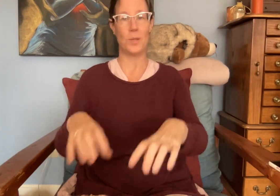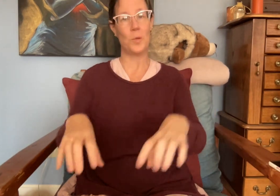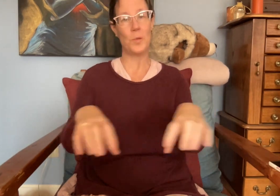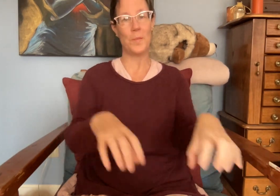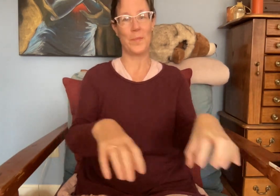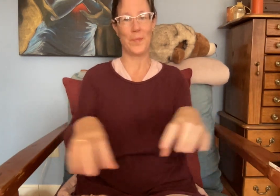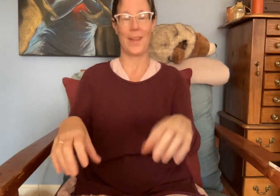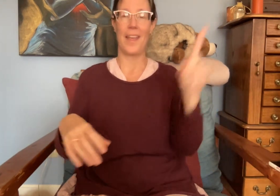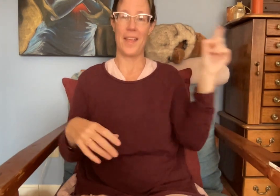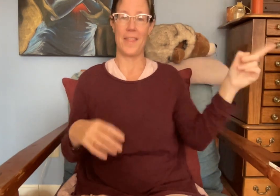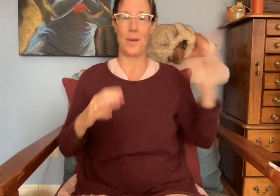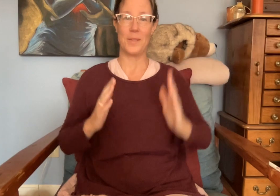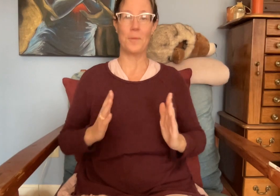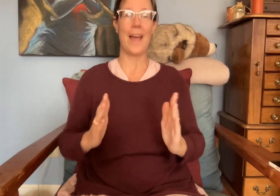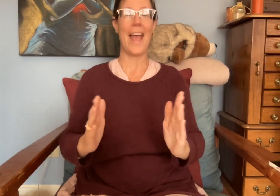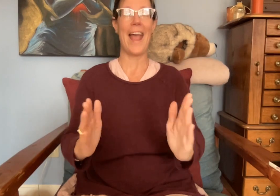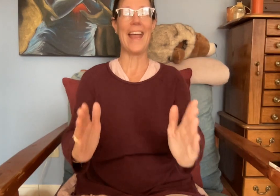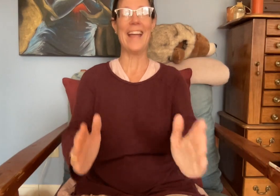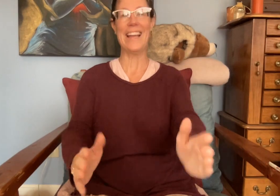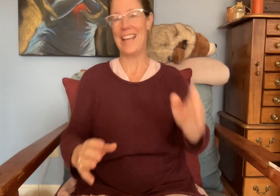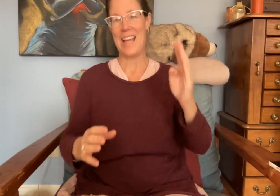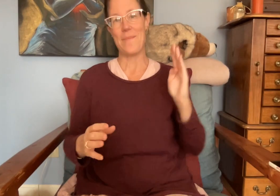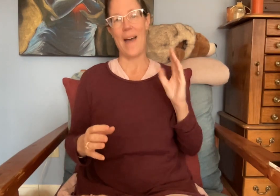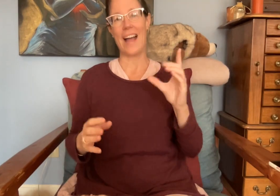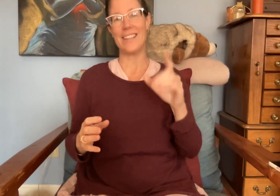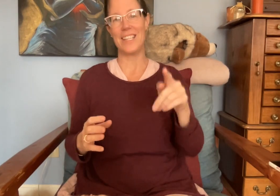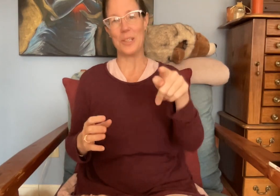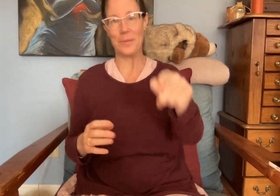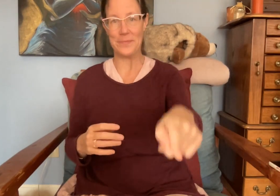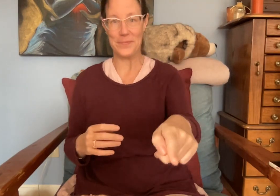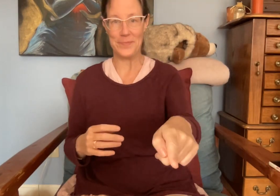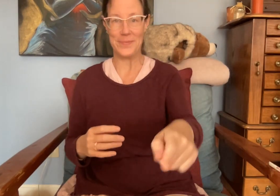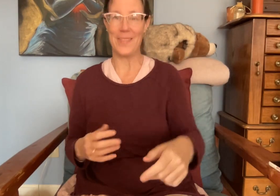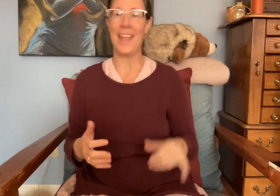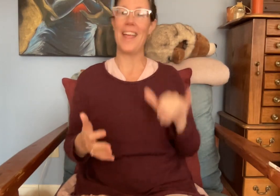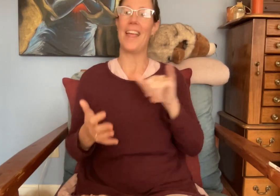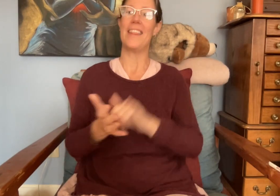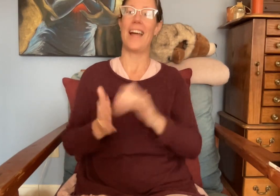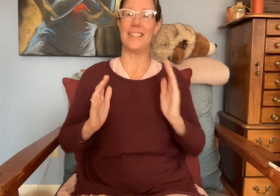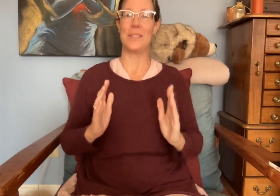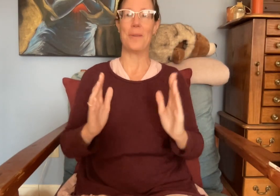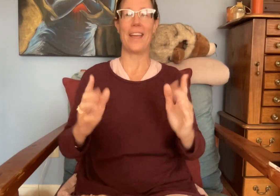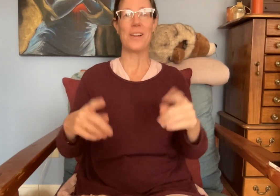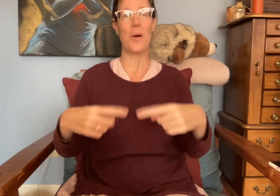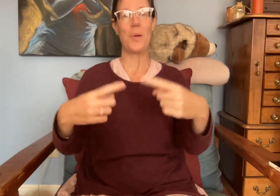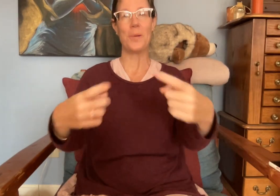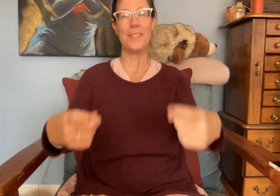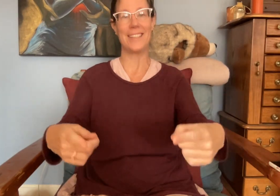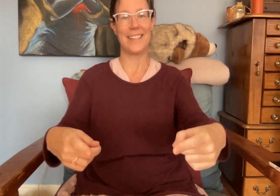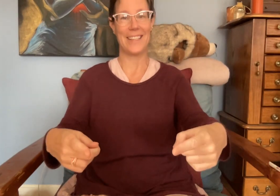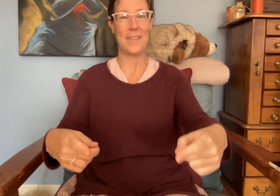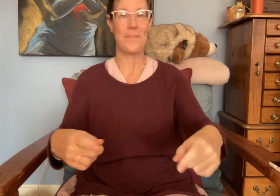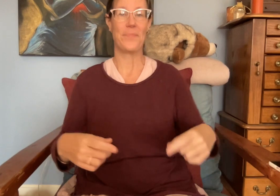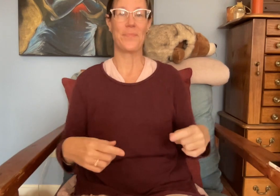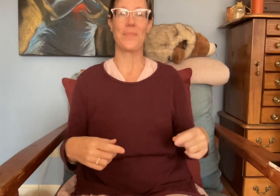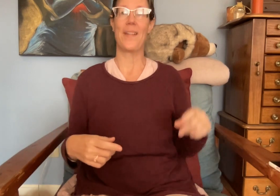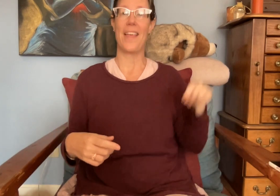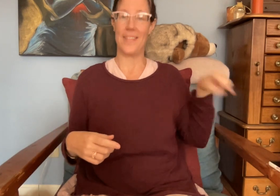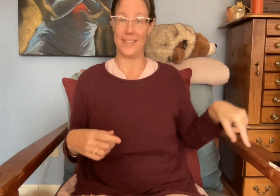do. There's a way back to you. That's the way it goes. This is